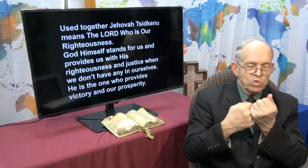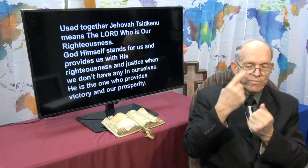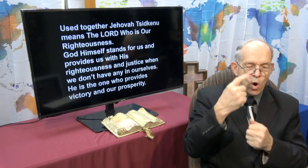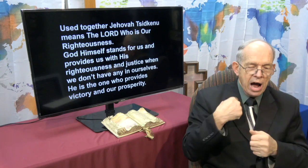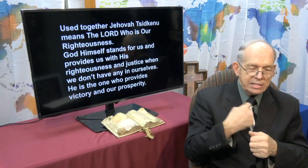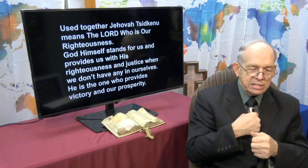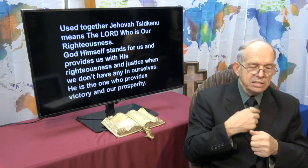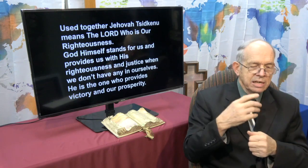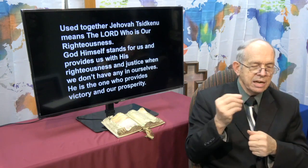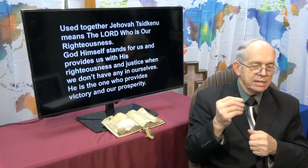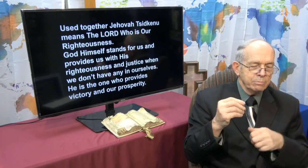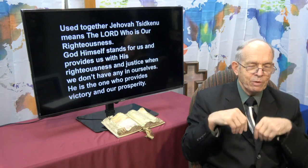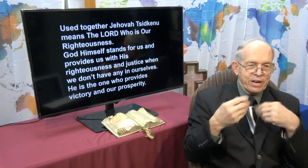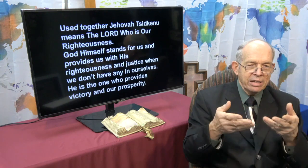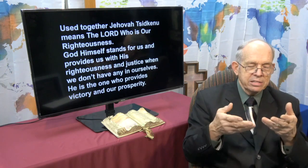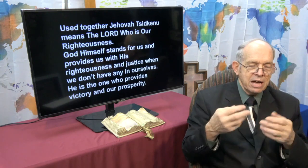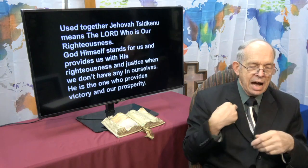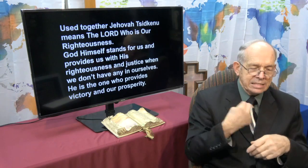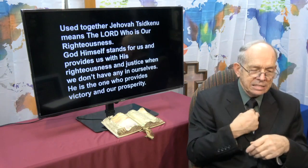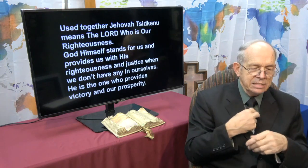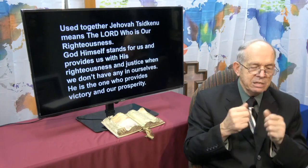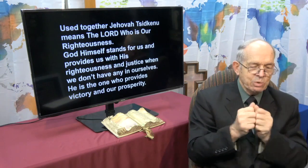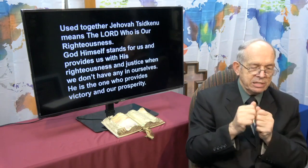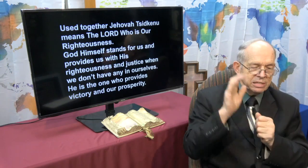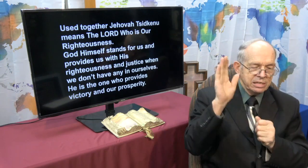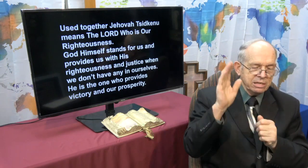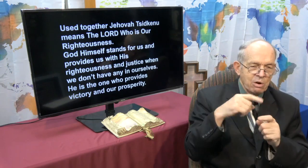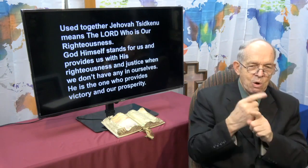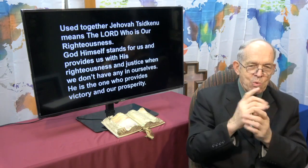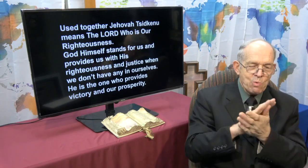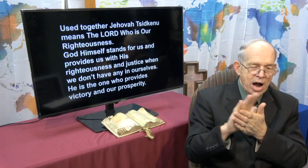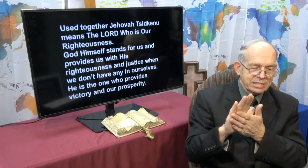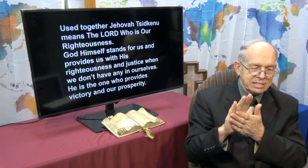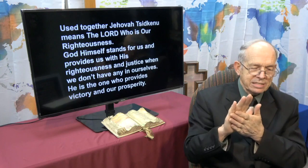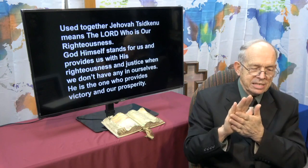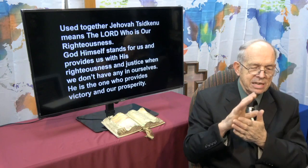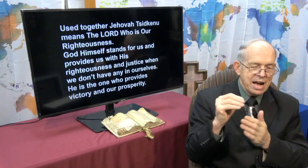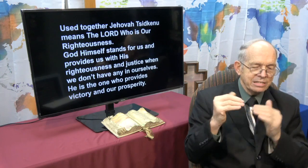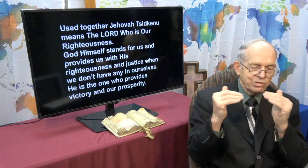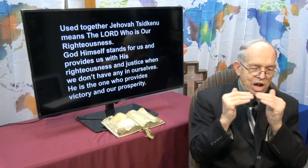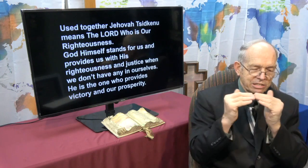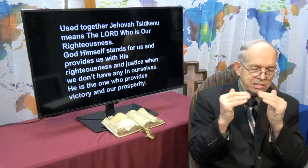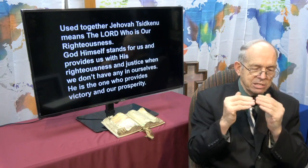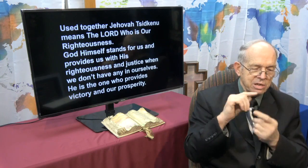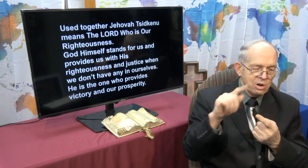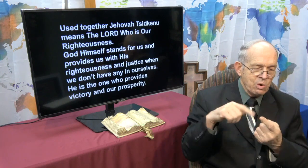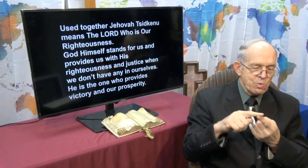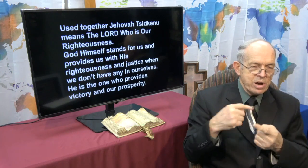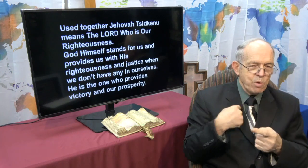for us and provided us with His righteousness and justice when we don't